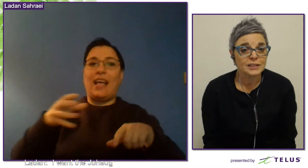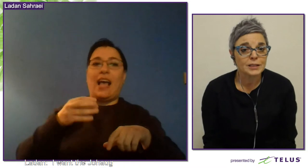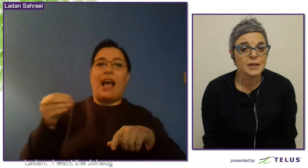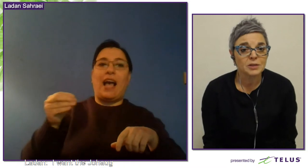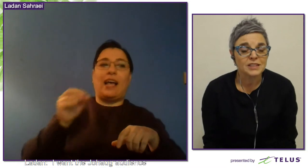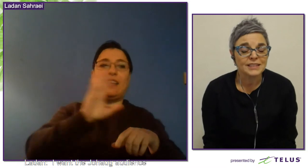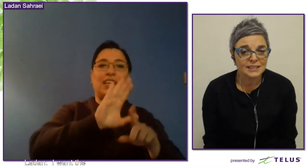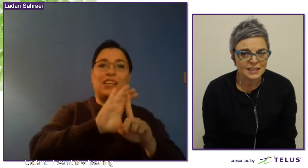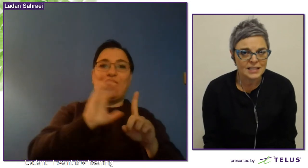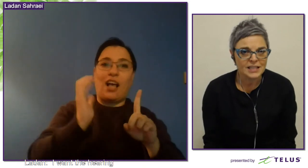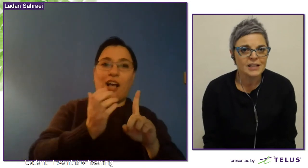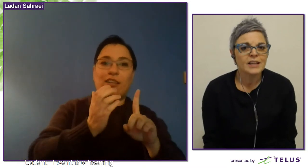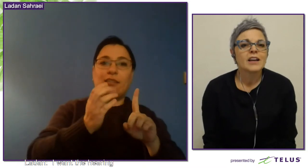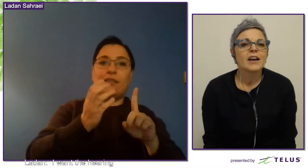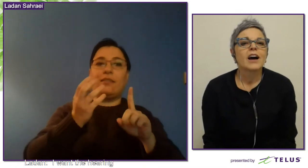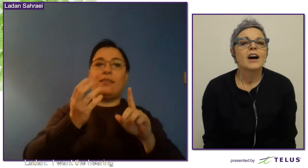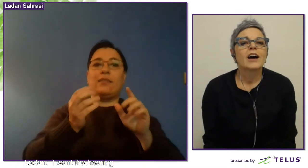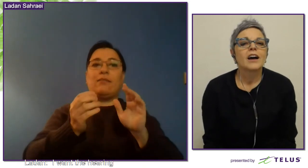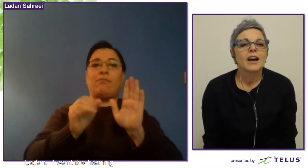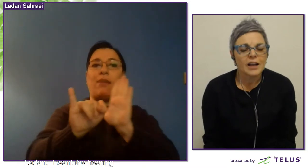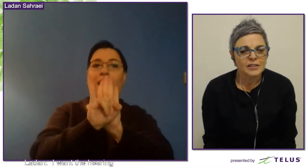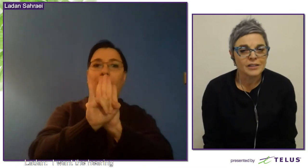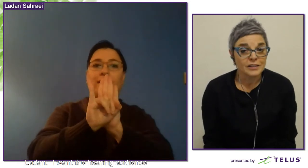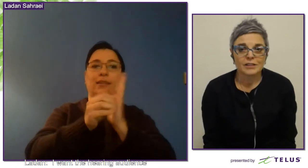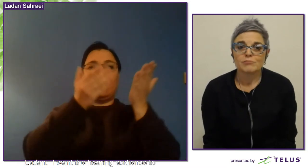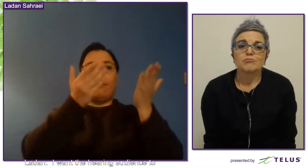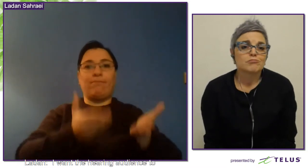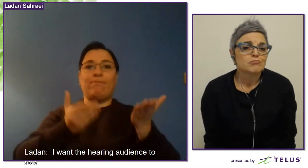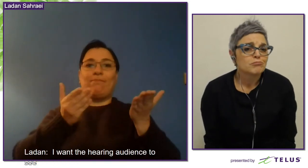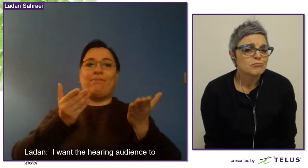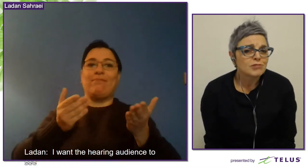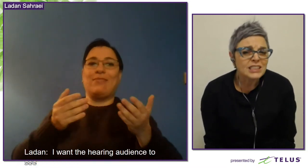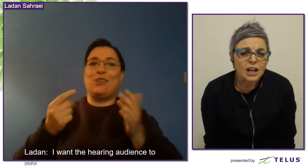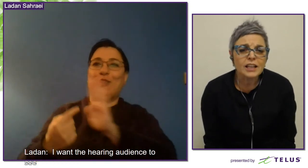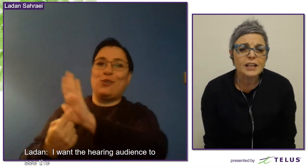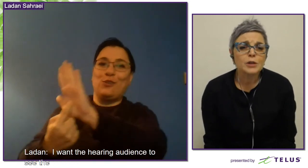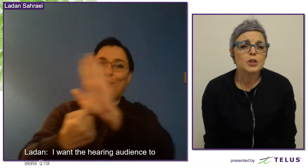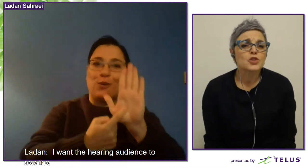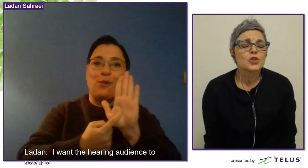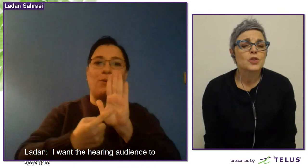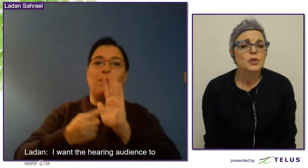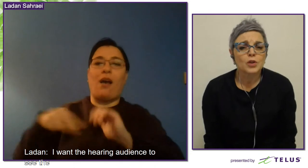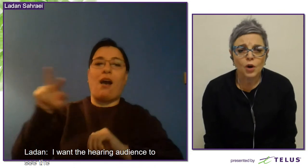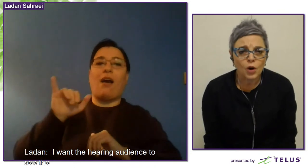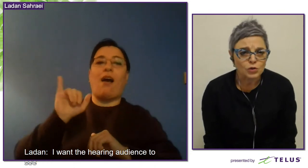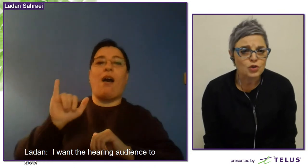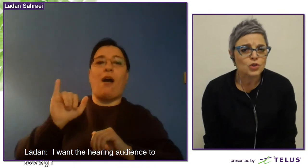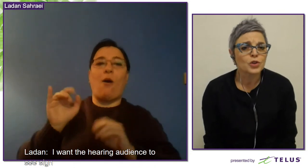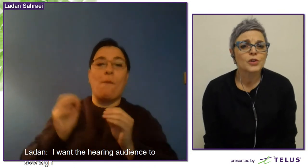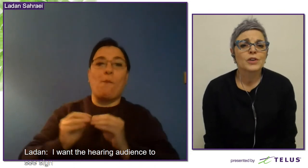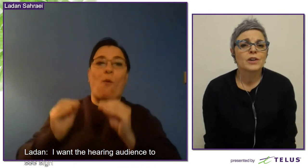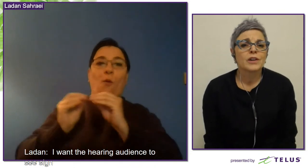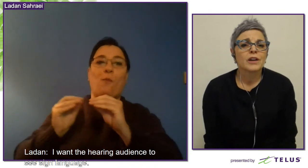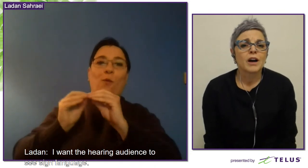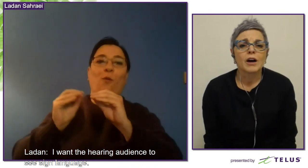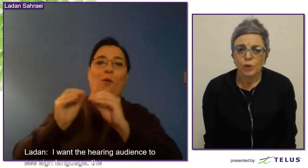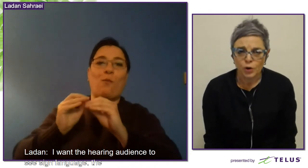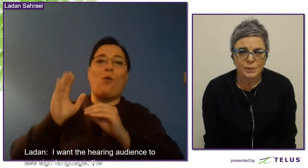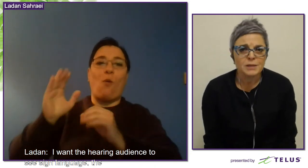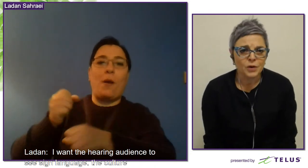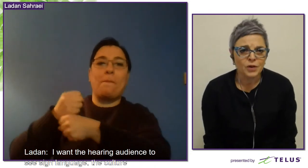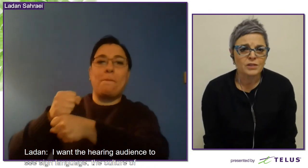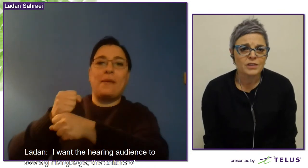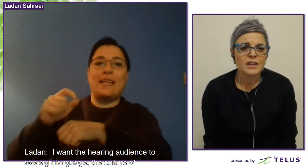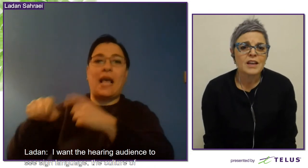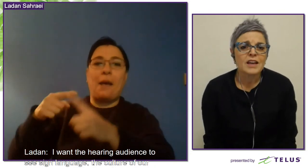hearing audience to be able to see the sign language culture of